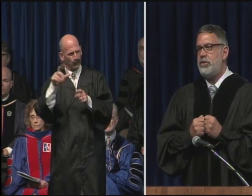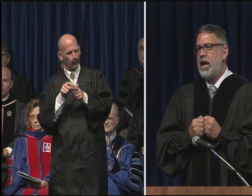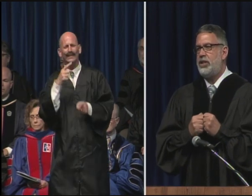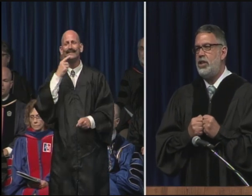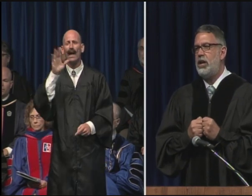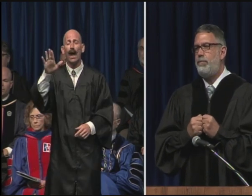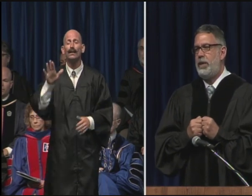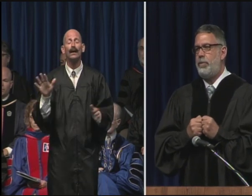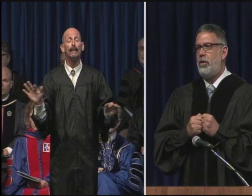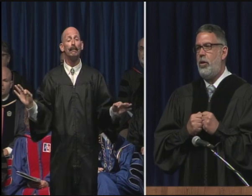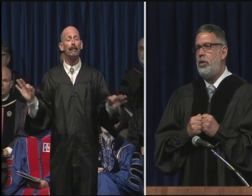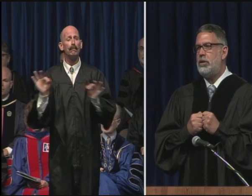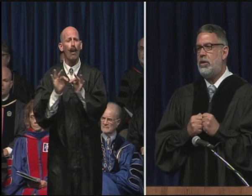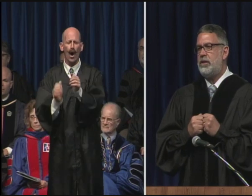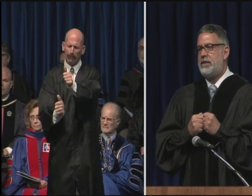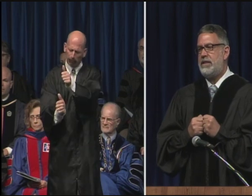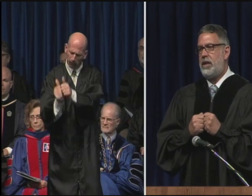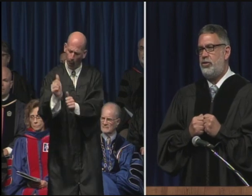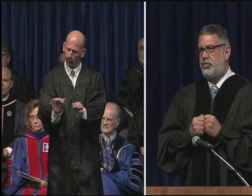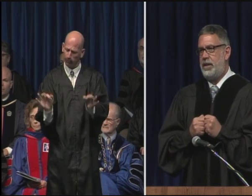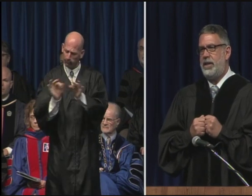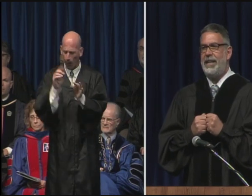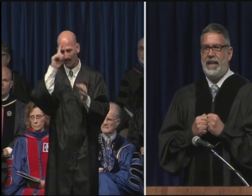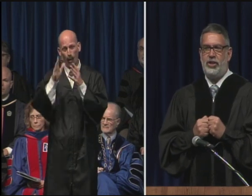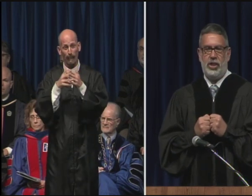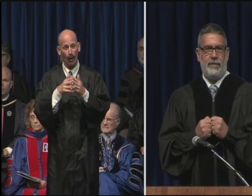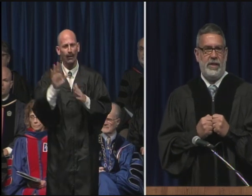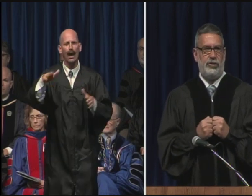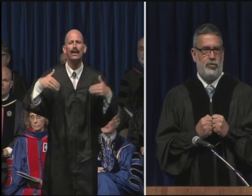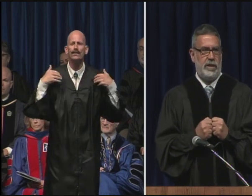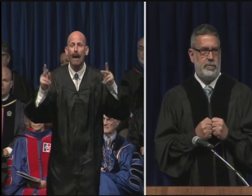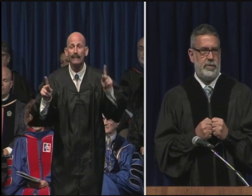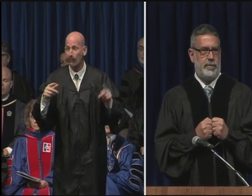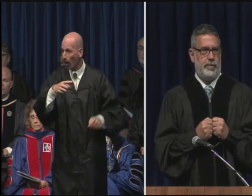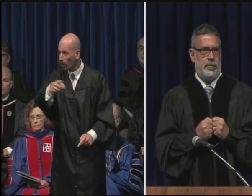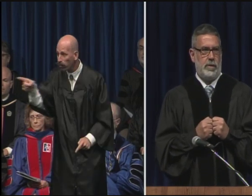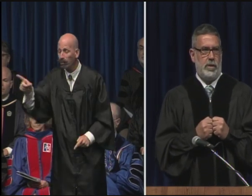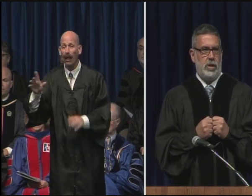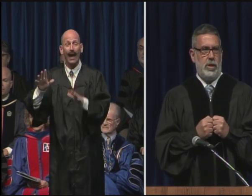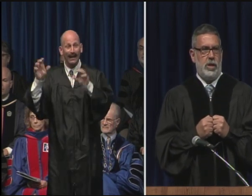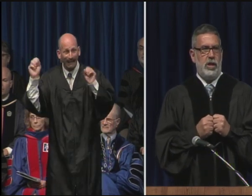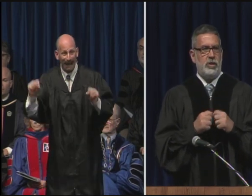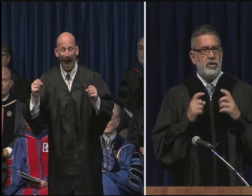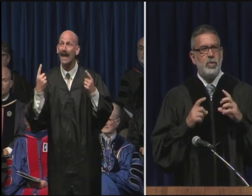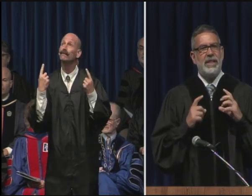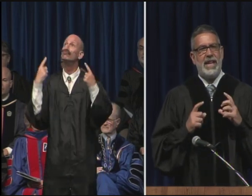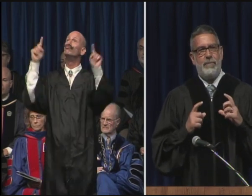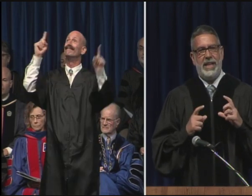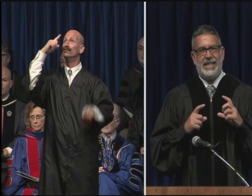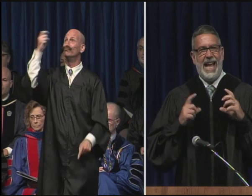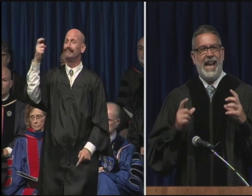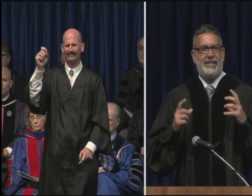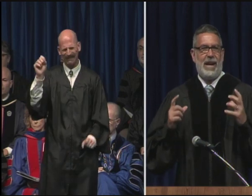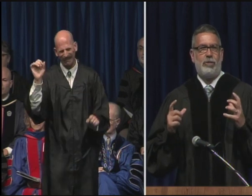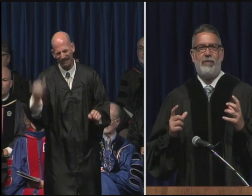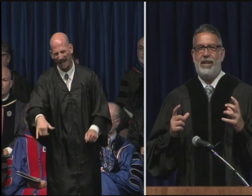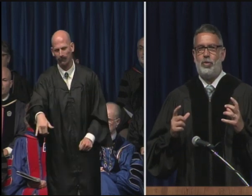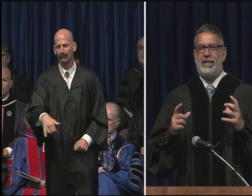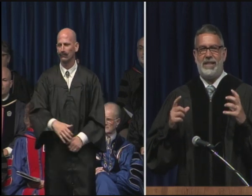not young people all across this country can achieve their dreams. So I just want to take a minute to ask our graduates a